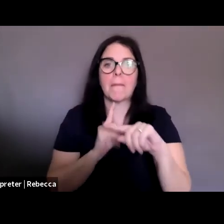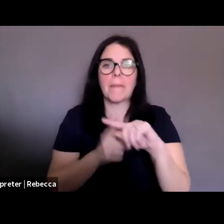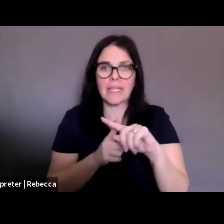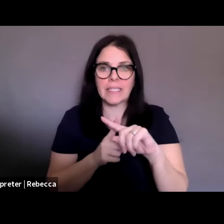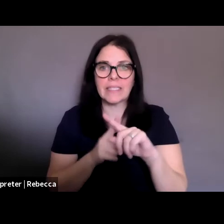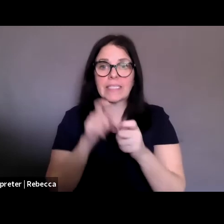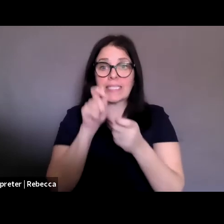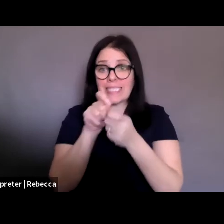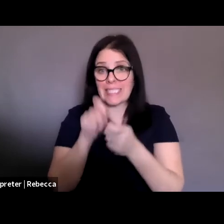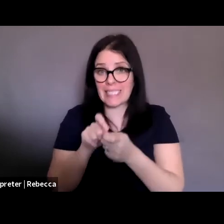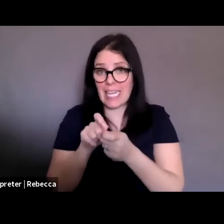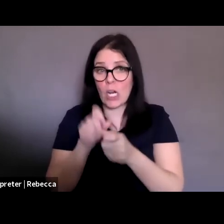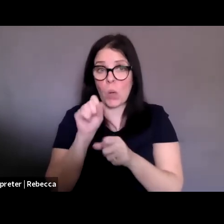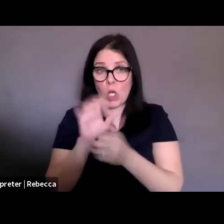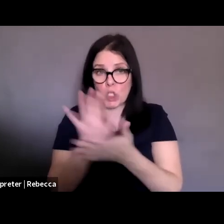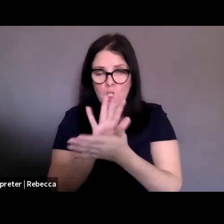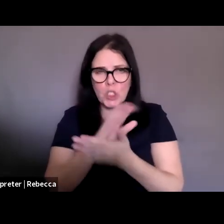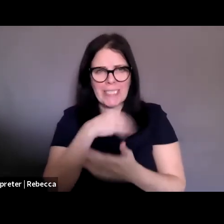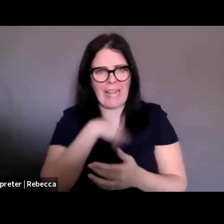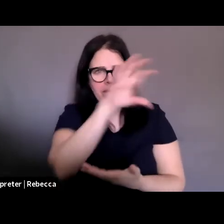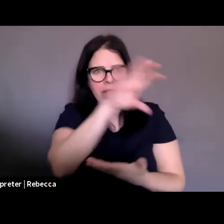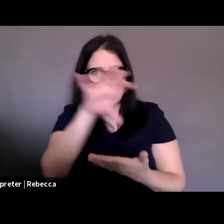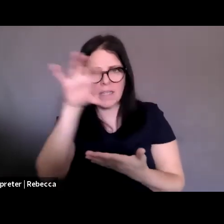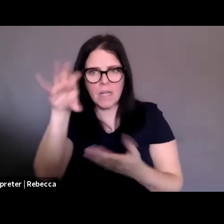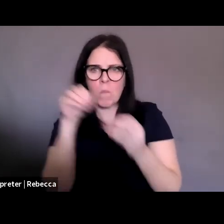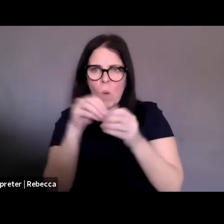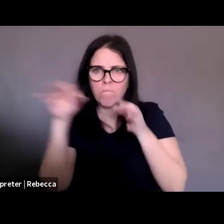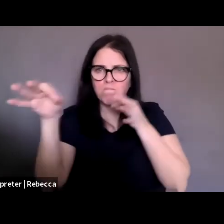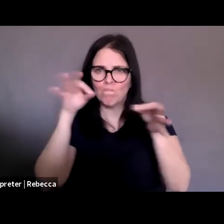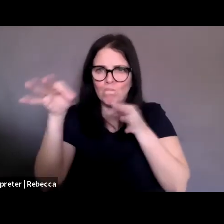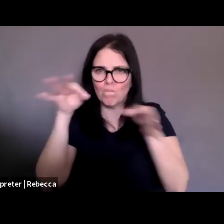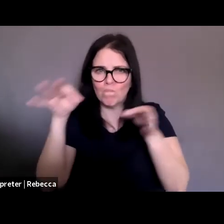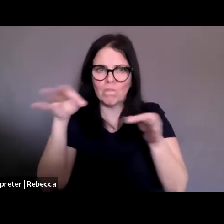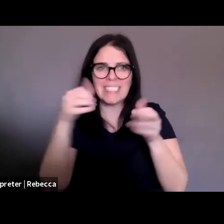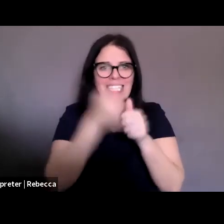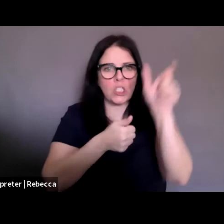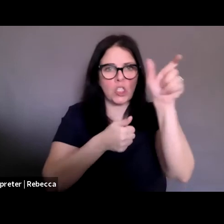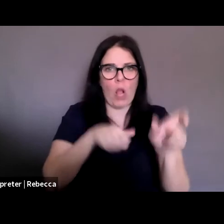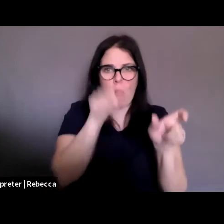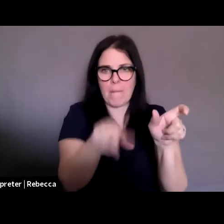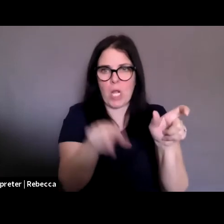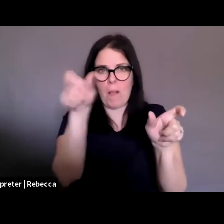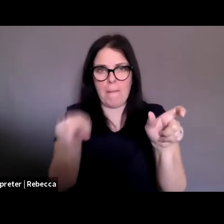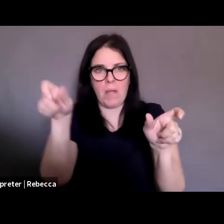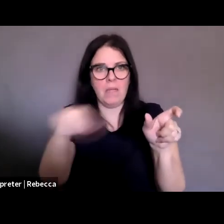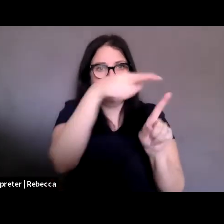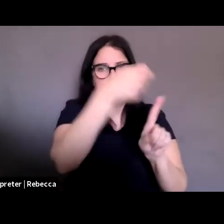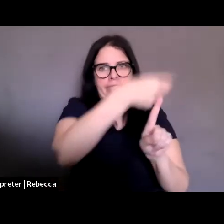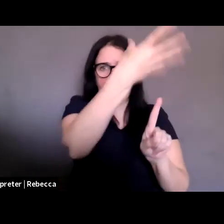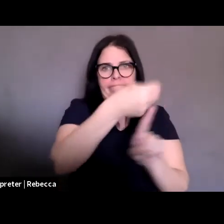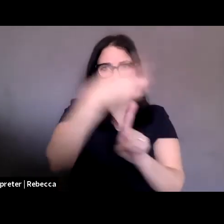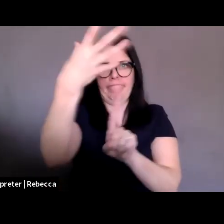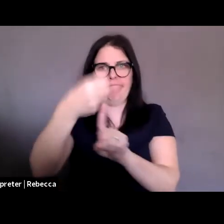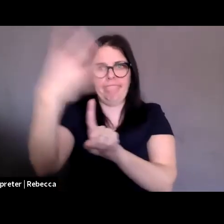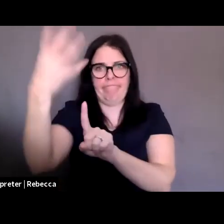that go into great detail on each one of those four columns in the effects, the